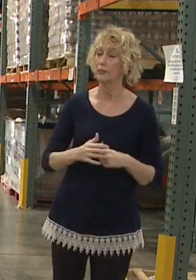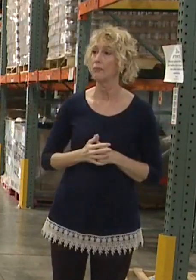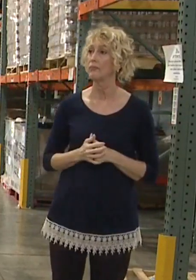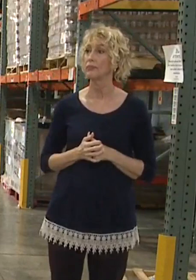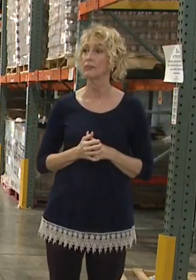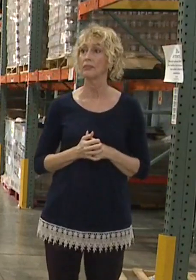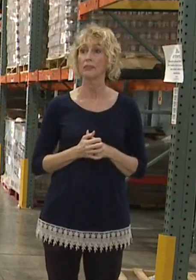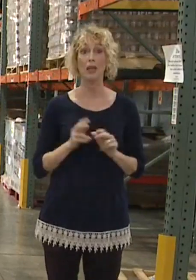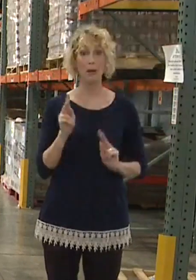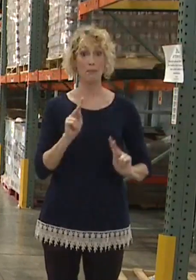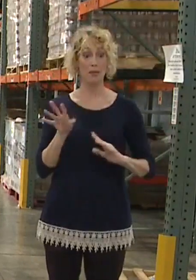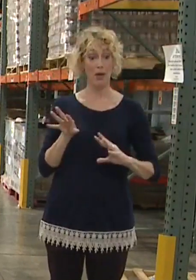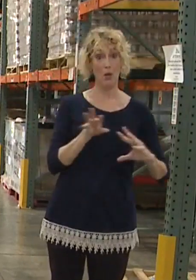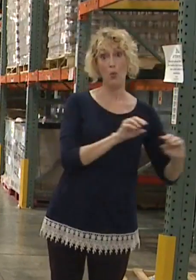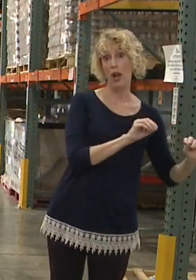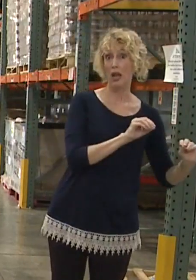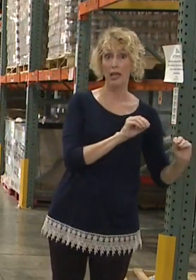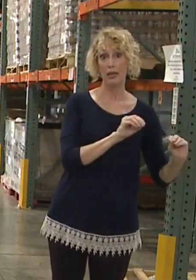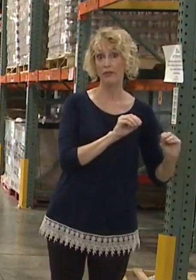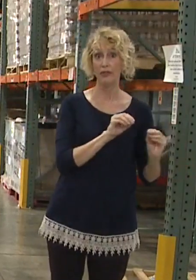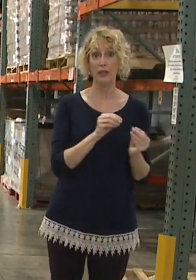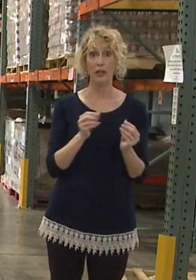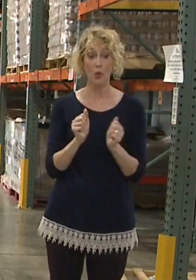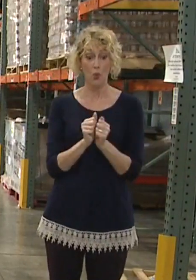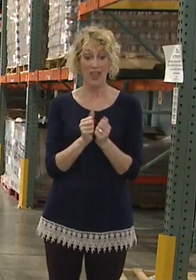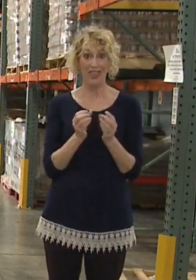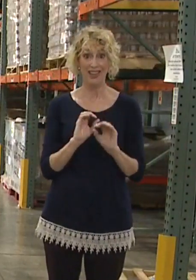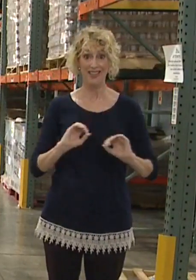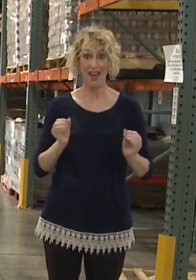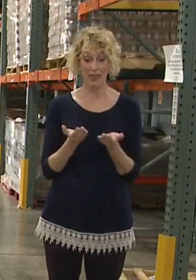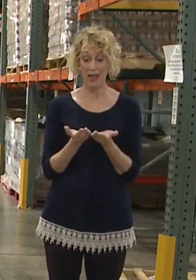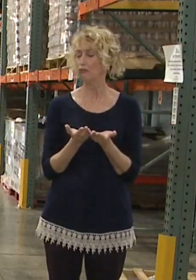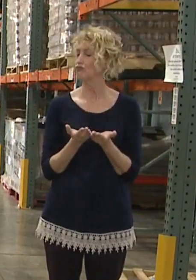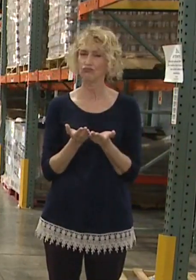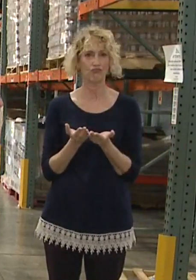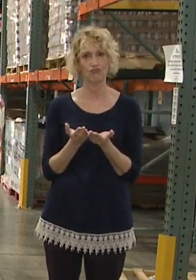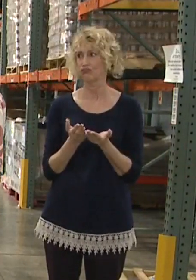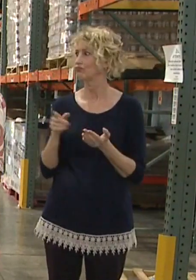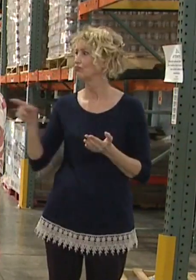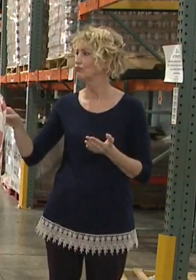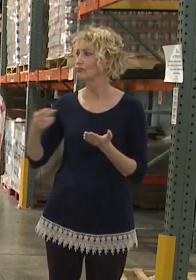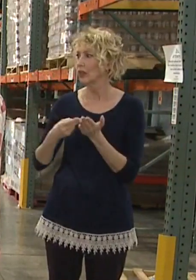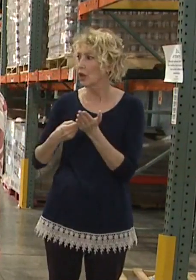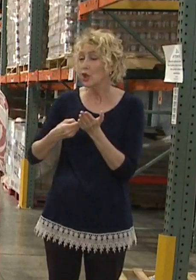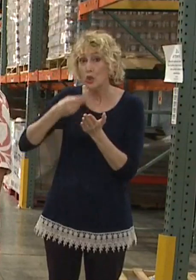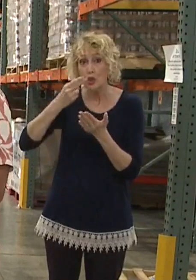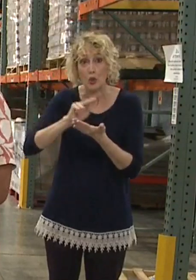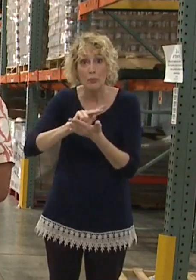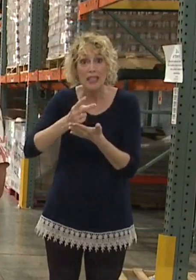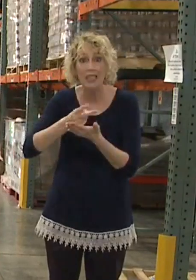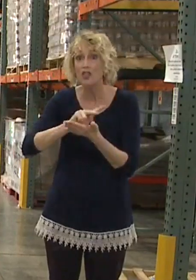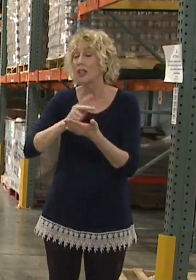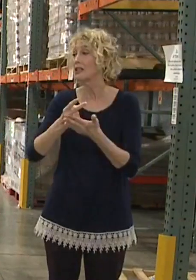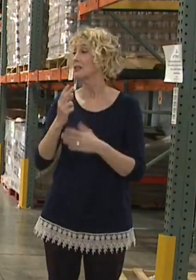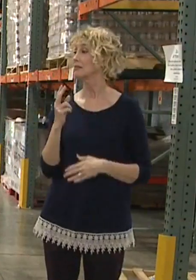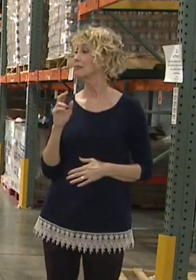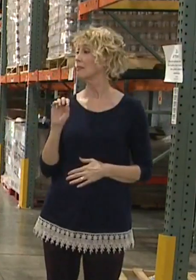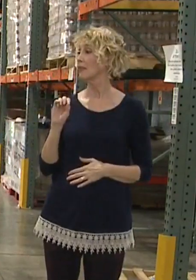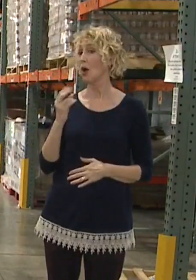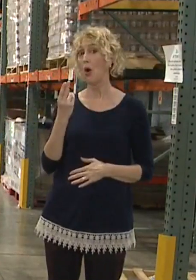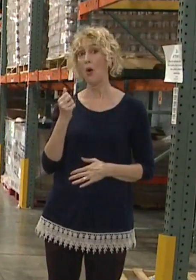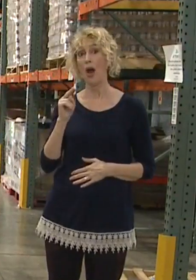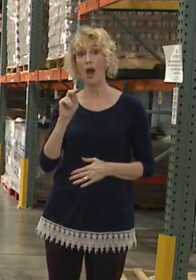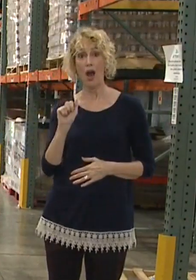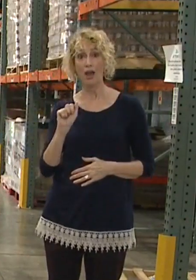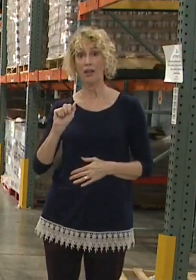But people will not walk away empty-handed. These exist right now. And there'll be a super kitchens, food pantries, our Ohana Produce, which